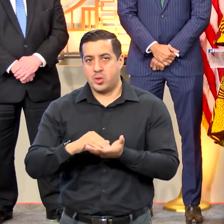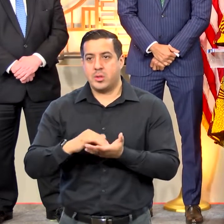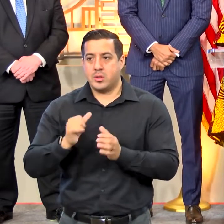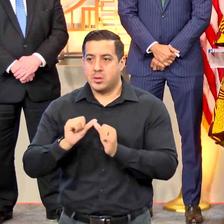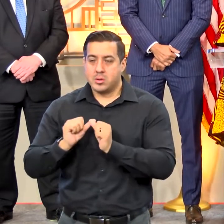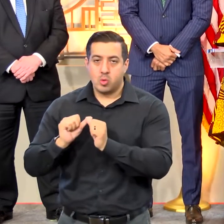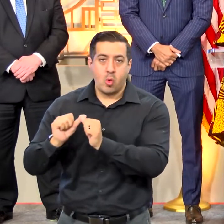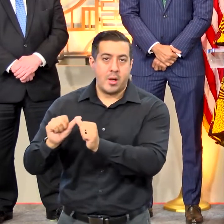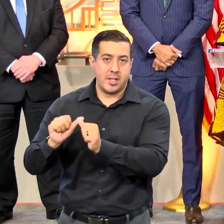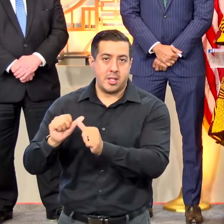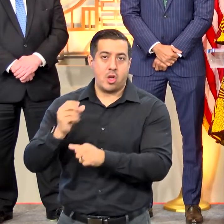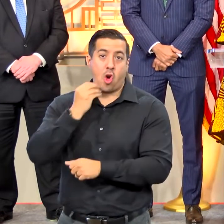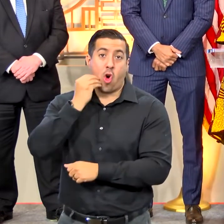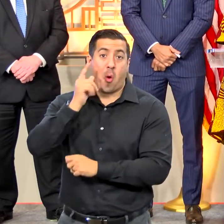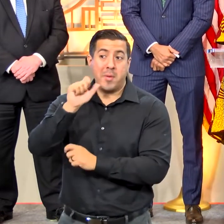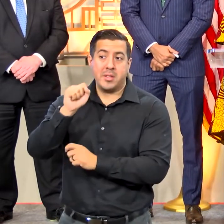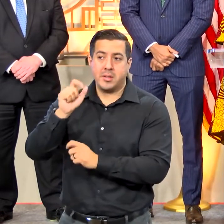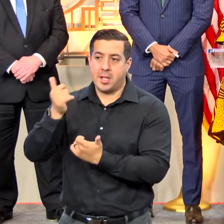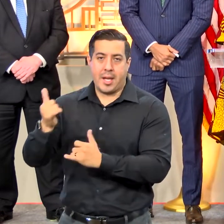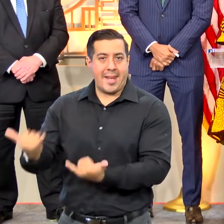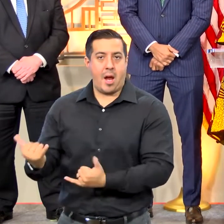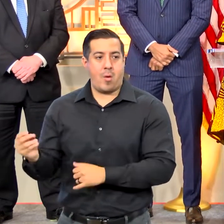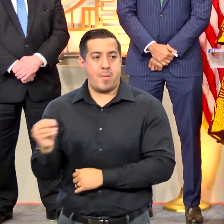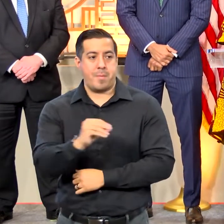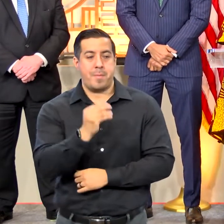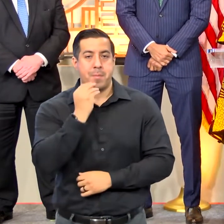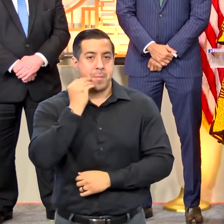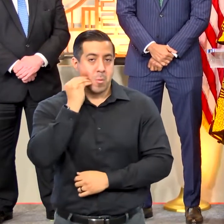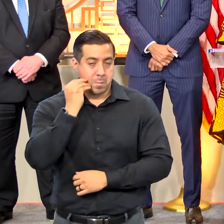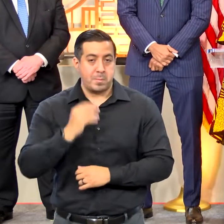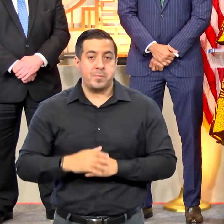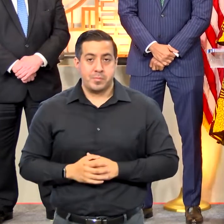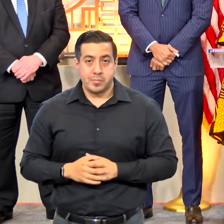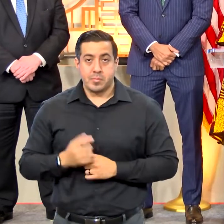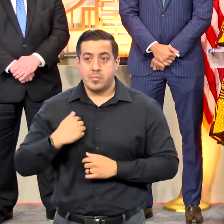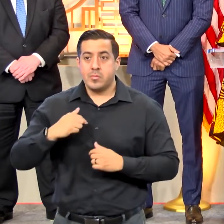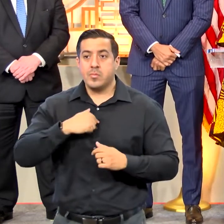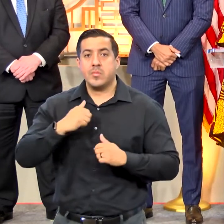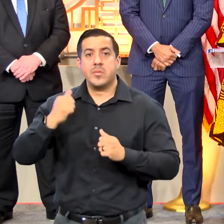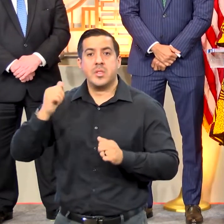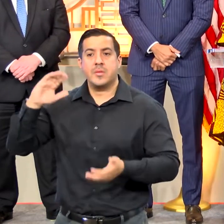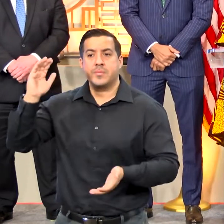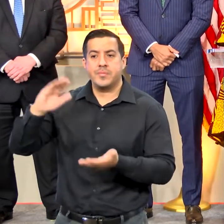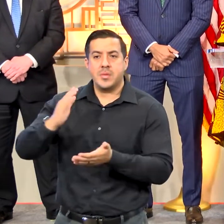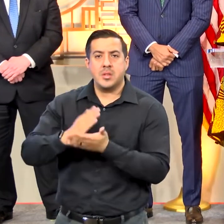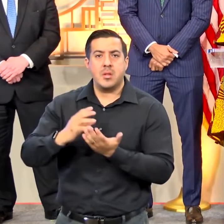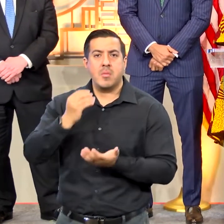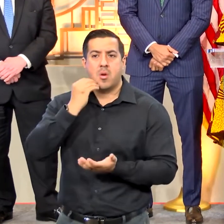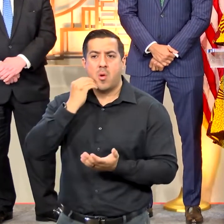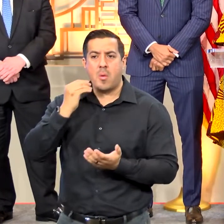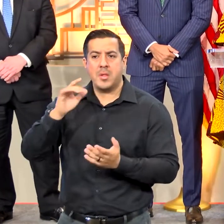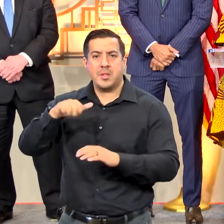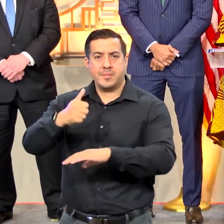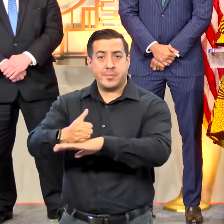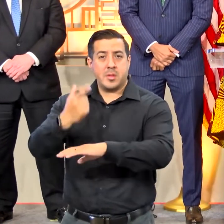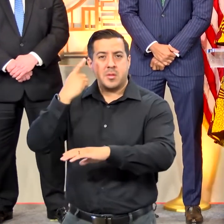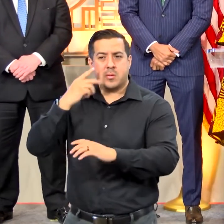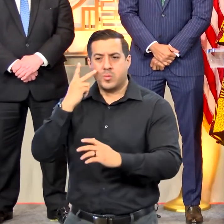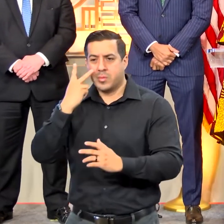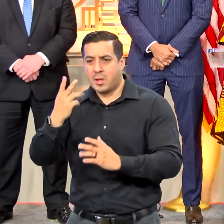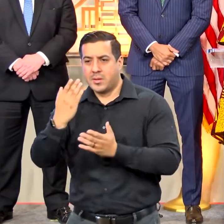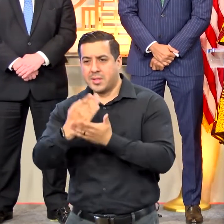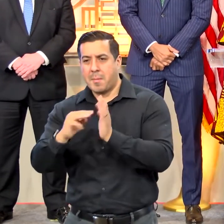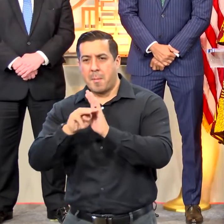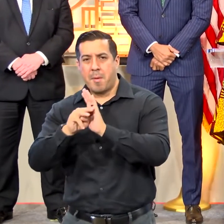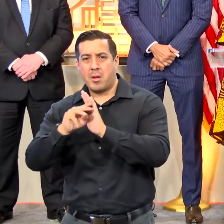homeless folks off the streets. In decommissioning homeless encampments, we've done that by using a model that works with all kinds of